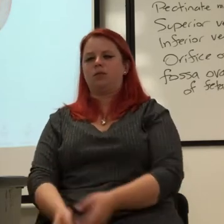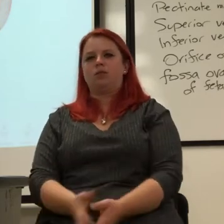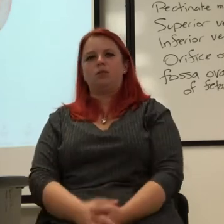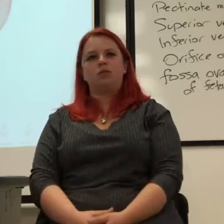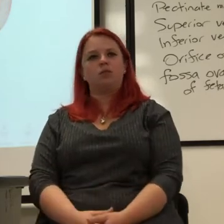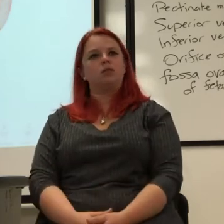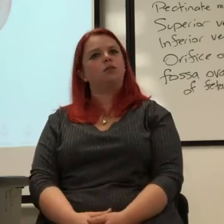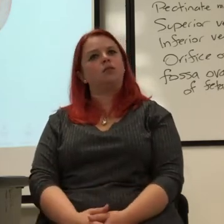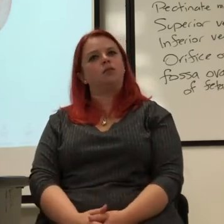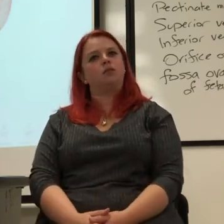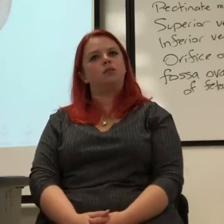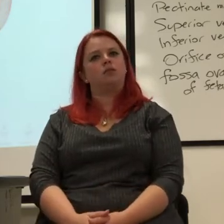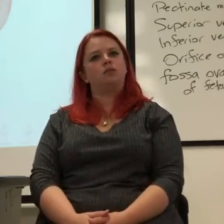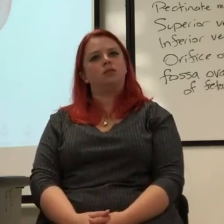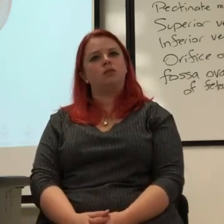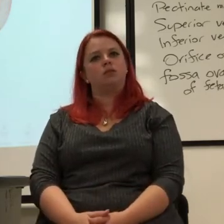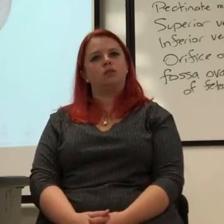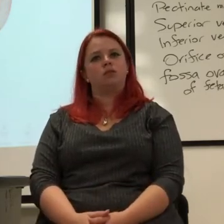backwards